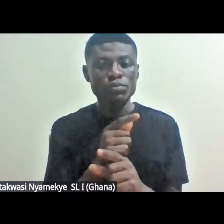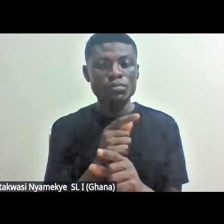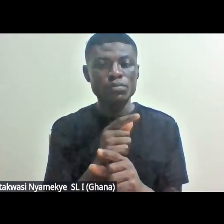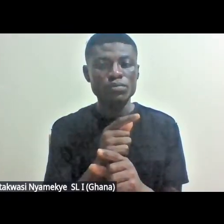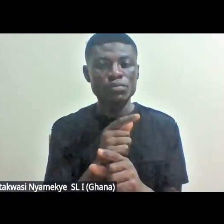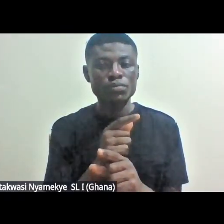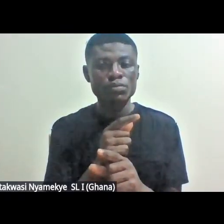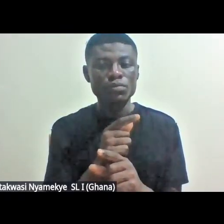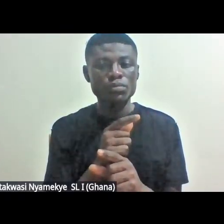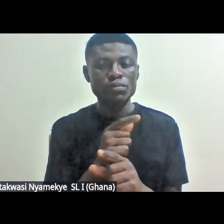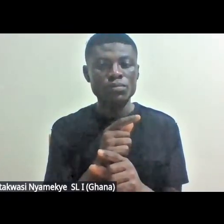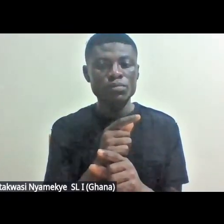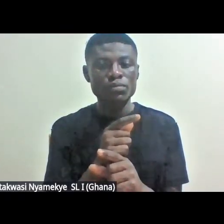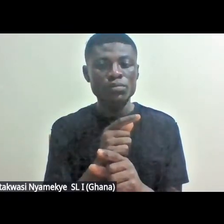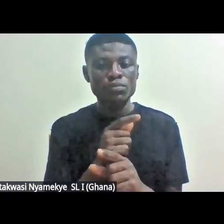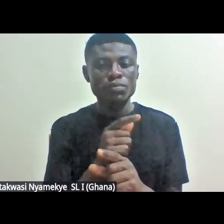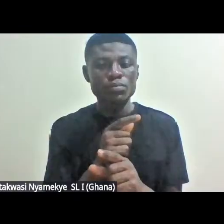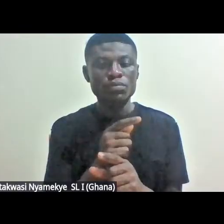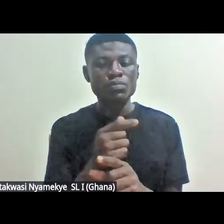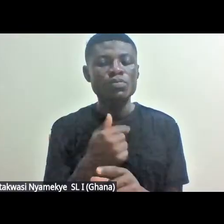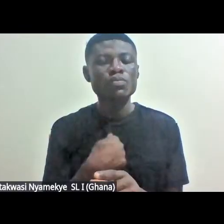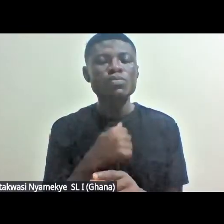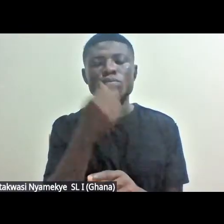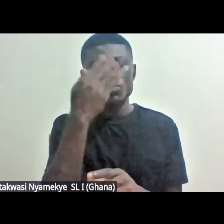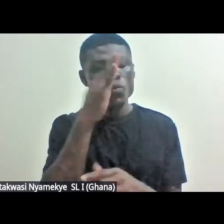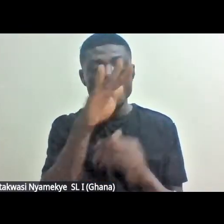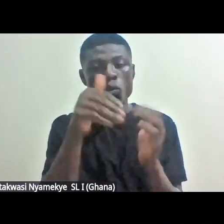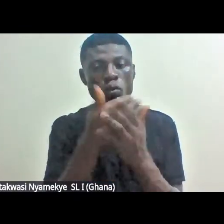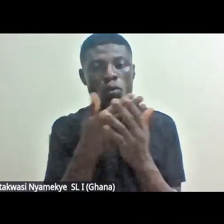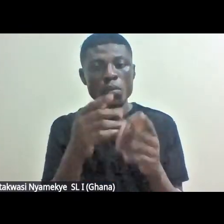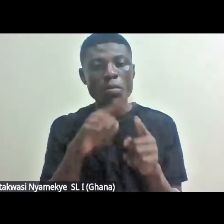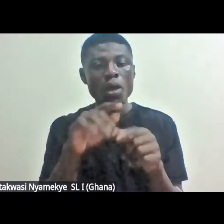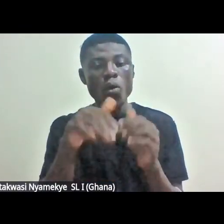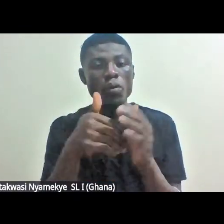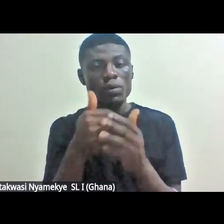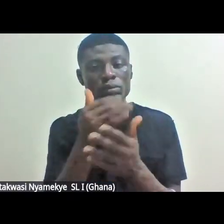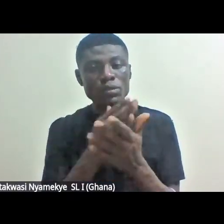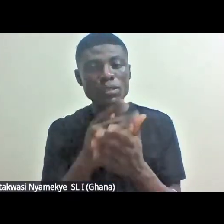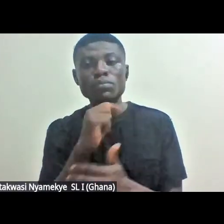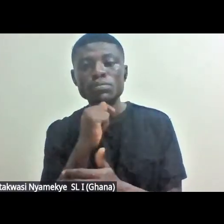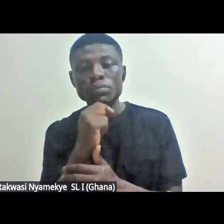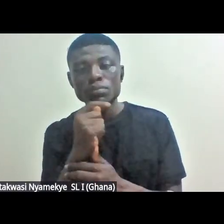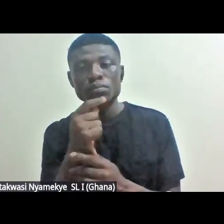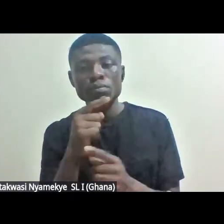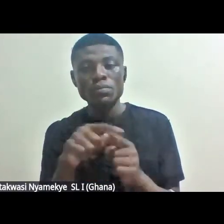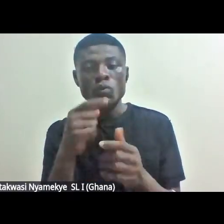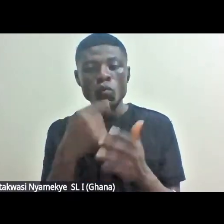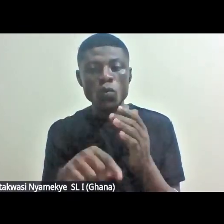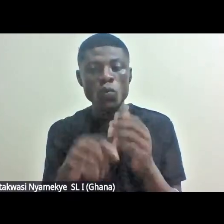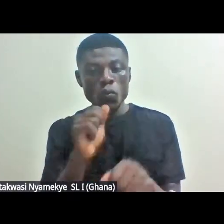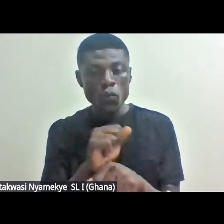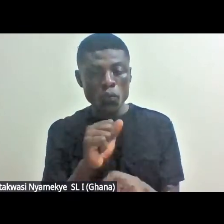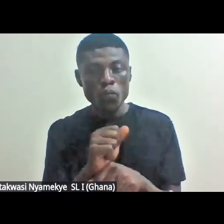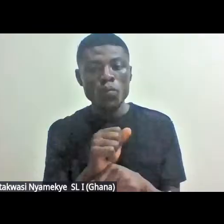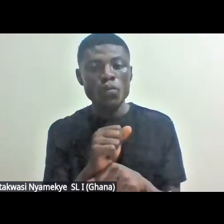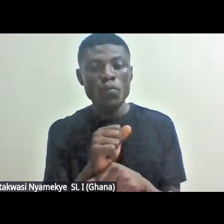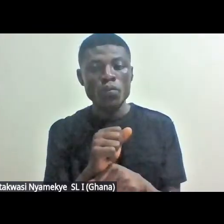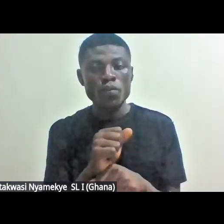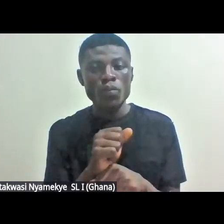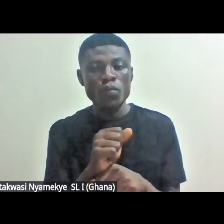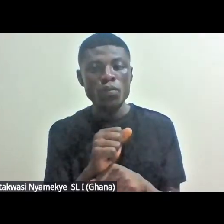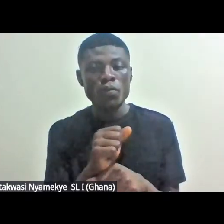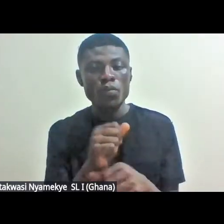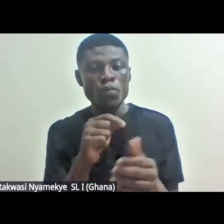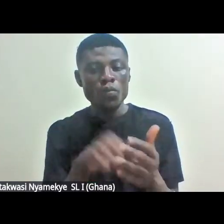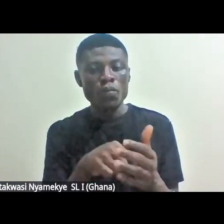I don't know I don't know everything about all of our tools, but what this looks like is this is